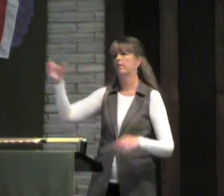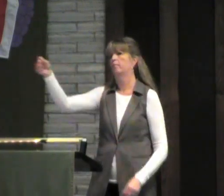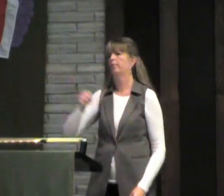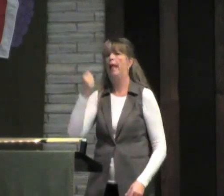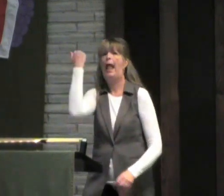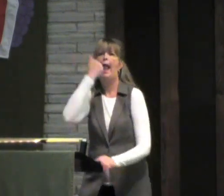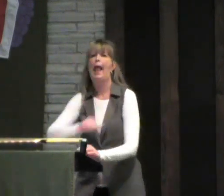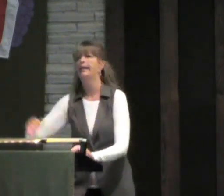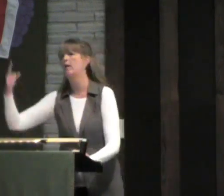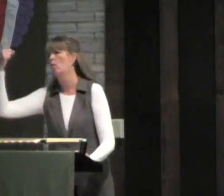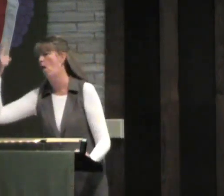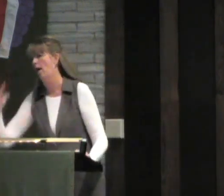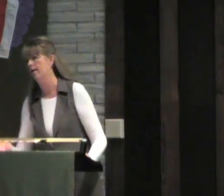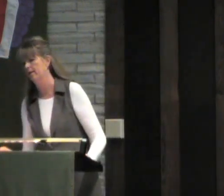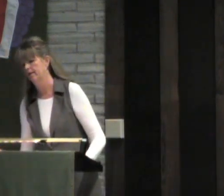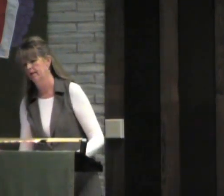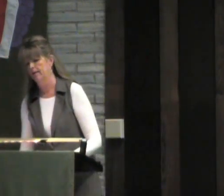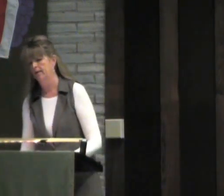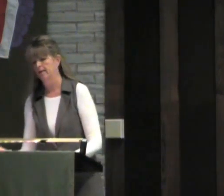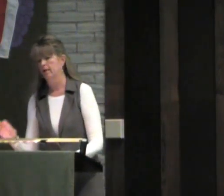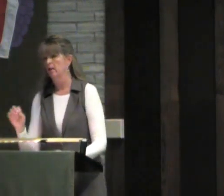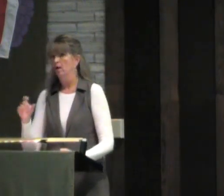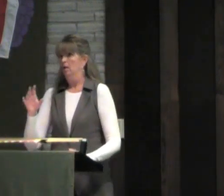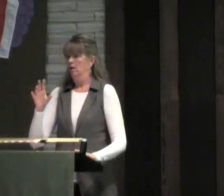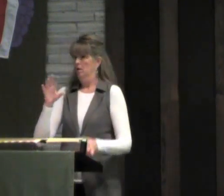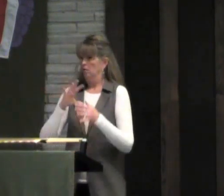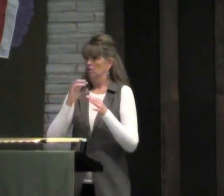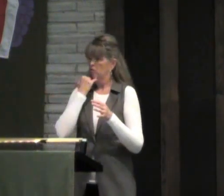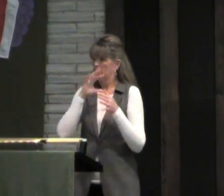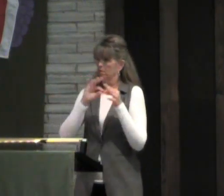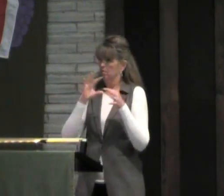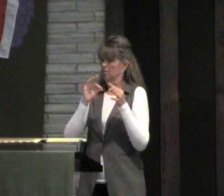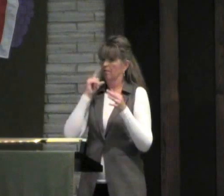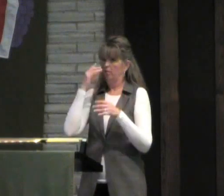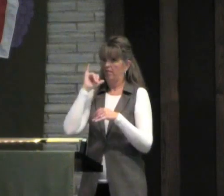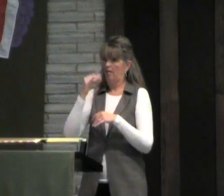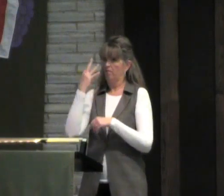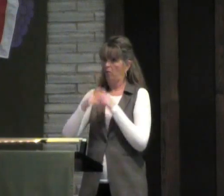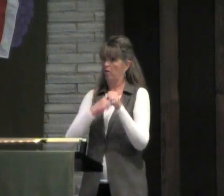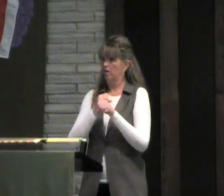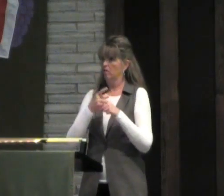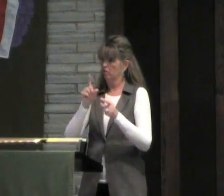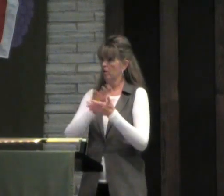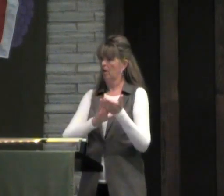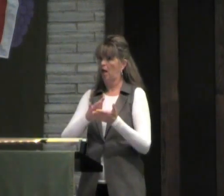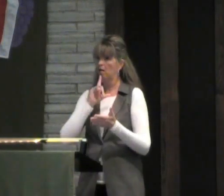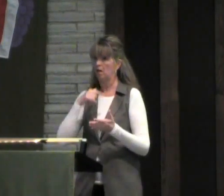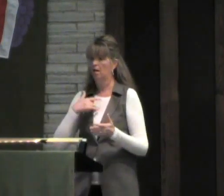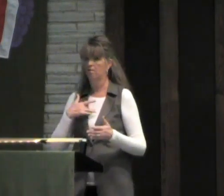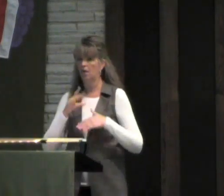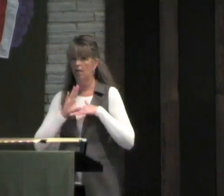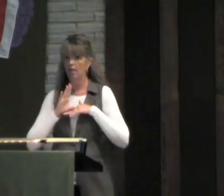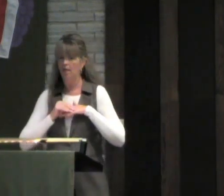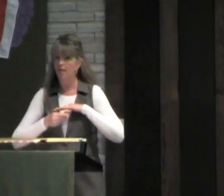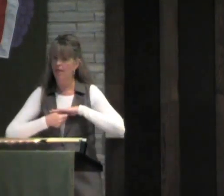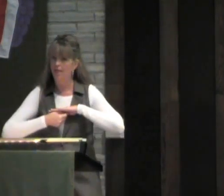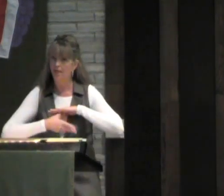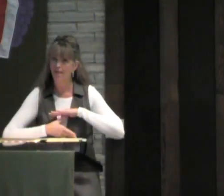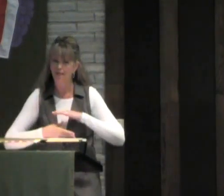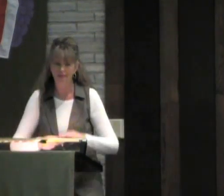Think of deaf church. Obviously, they would just take anybody to do that. So Jacob, for 4 years in college, he would tell me